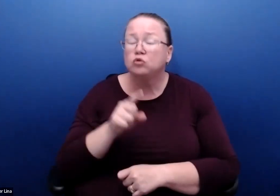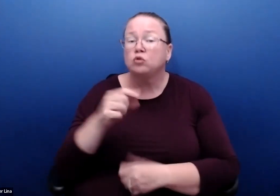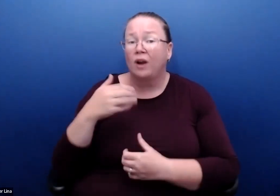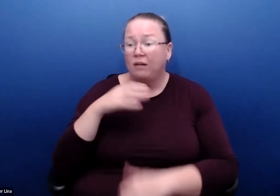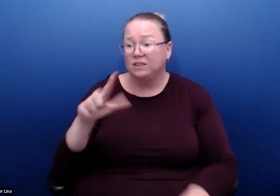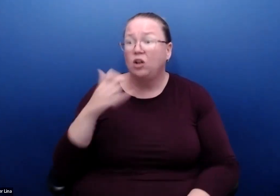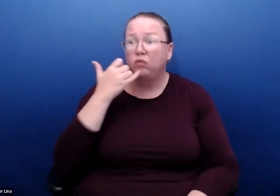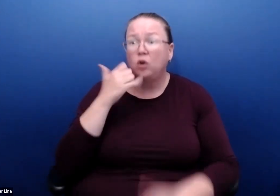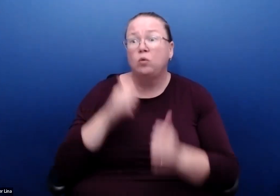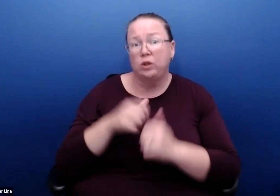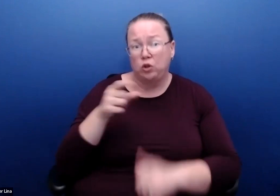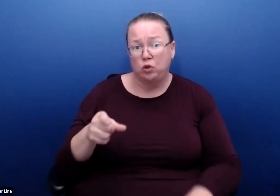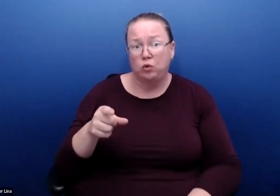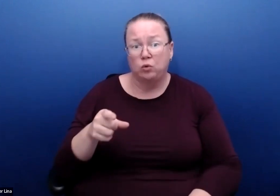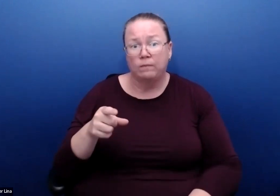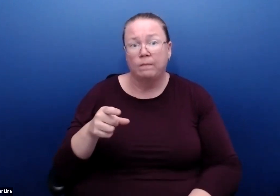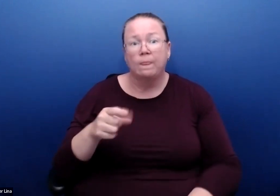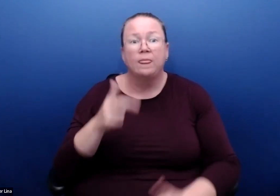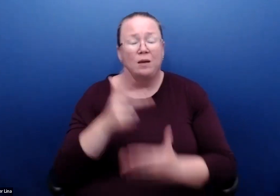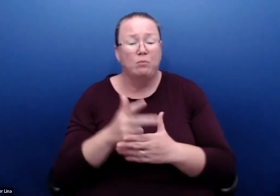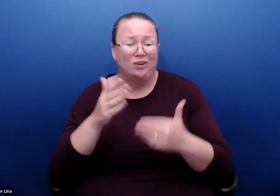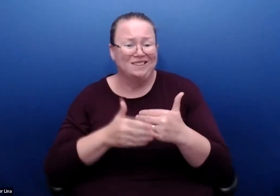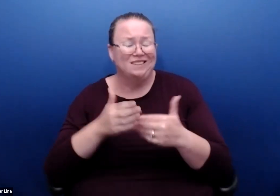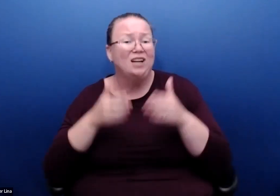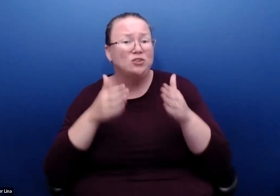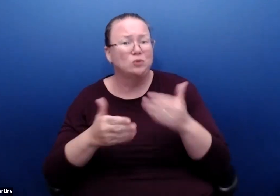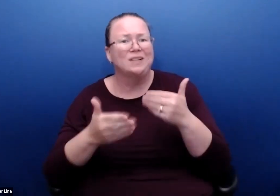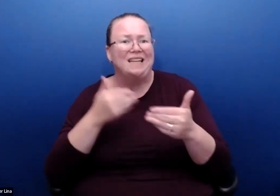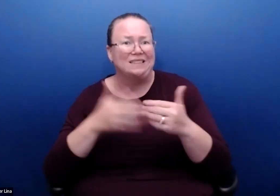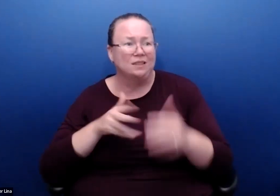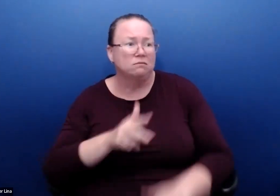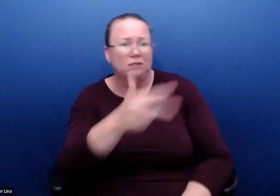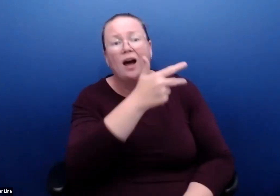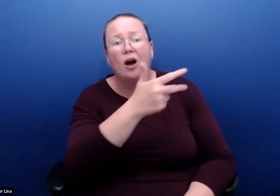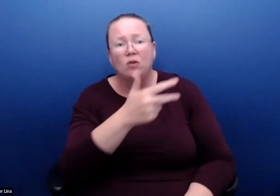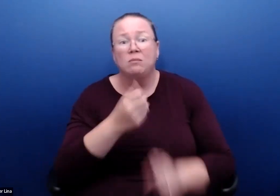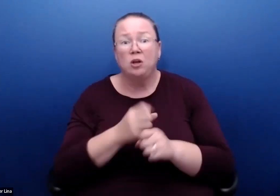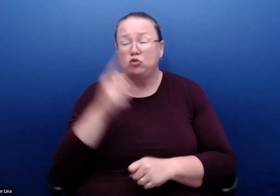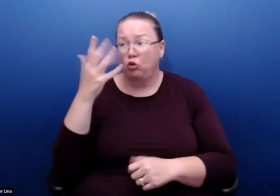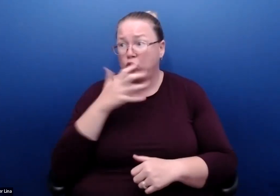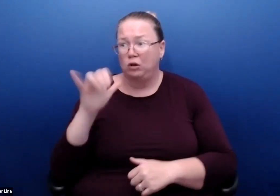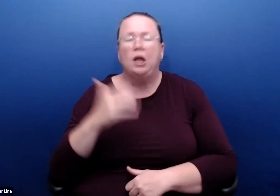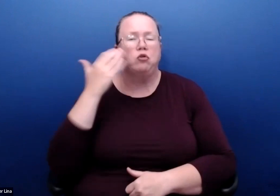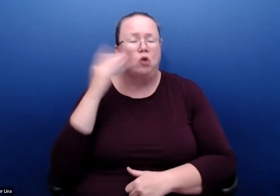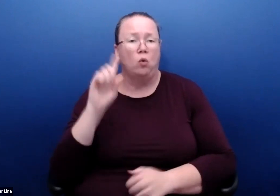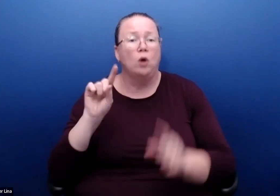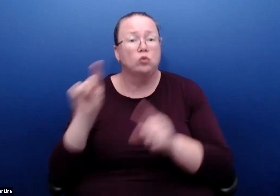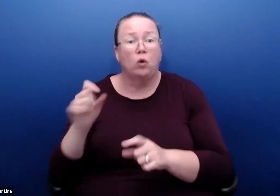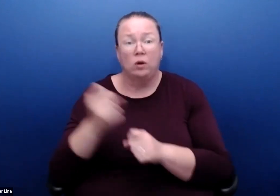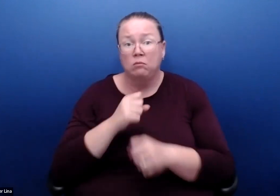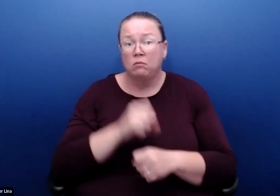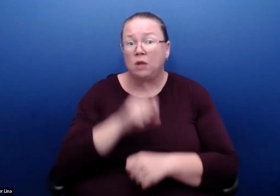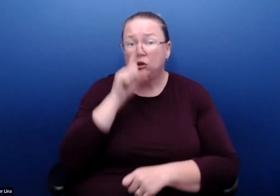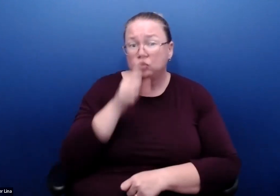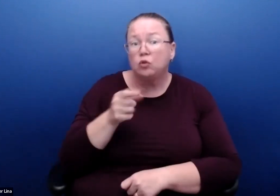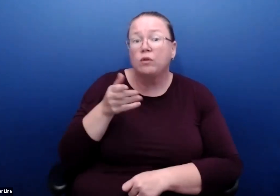have a cell phone on you. Park on the side street so it's easy to get out. Make sure that you look like you know where you're going, making sure that you're